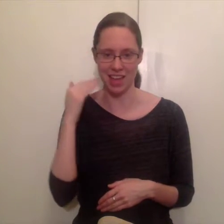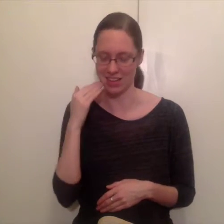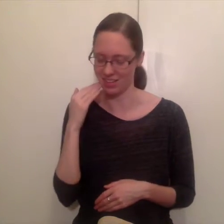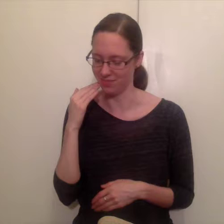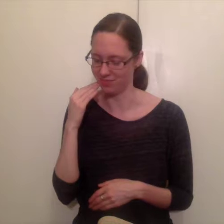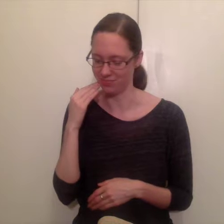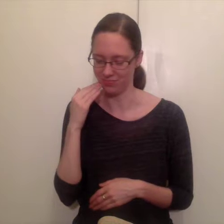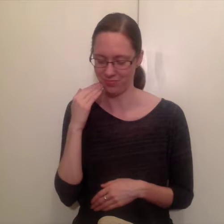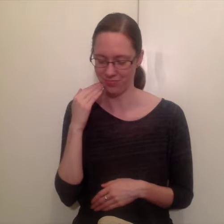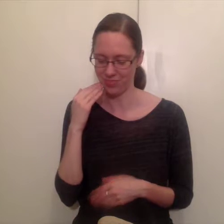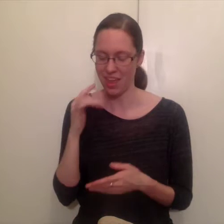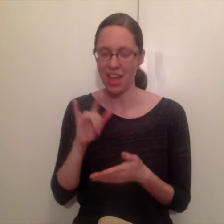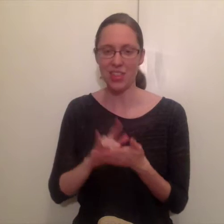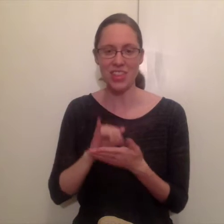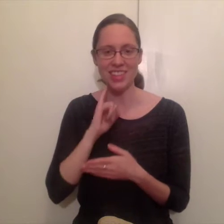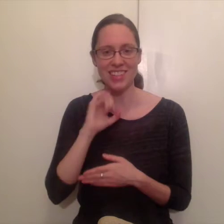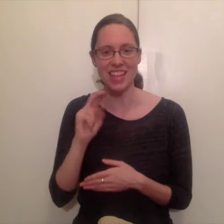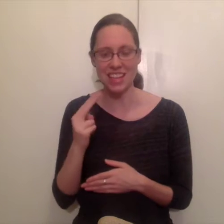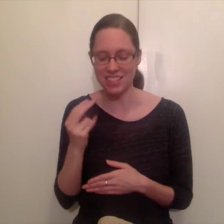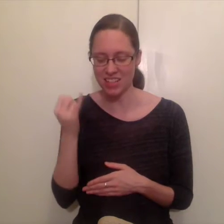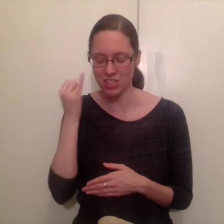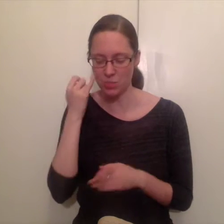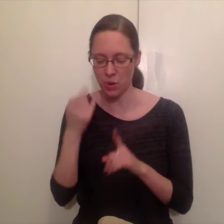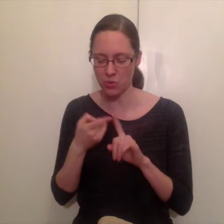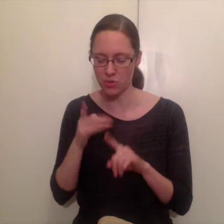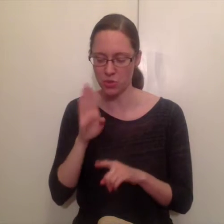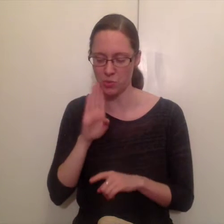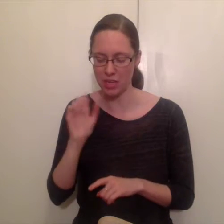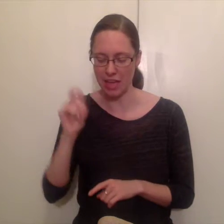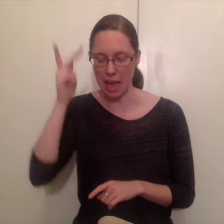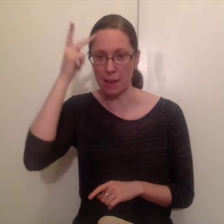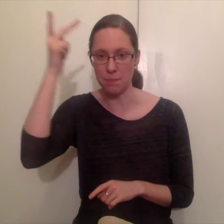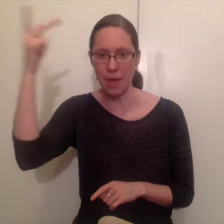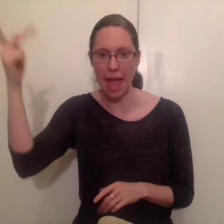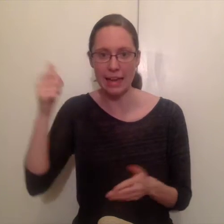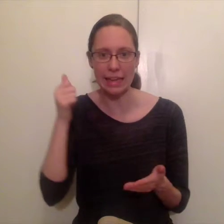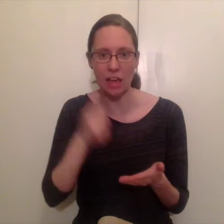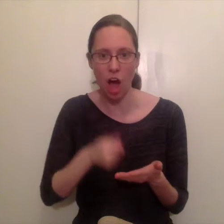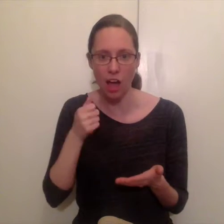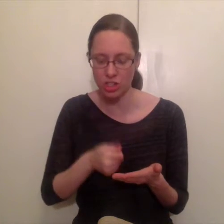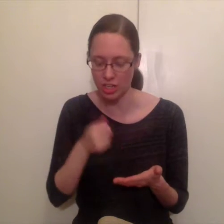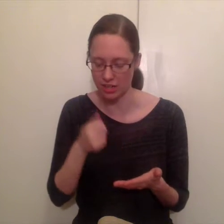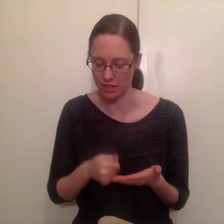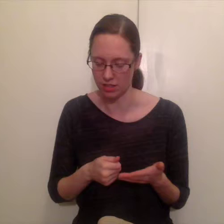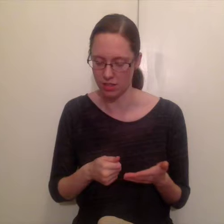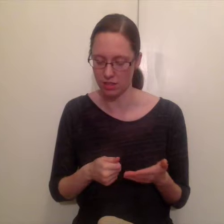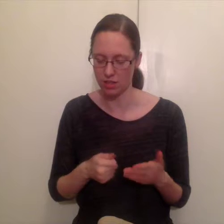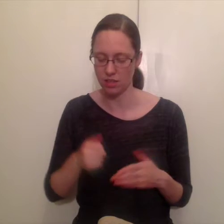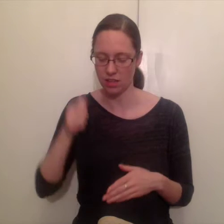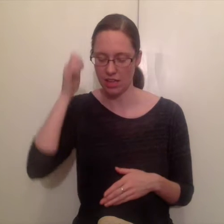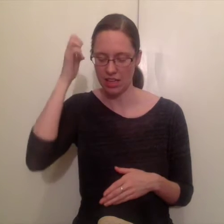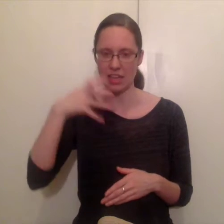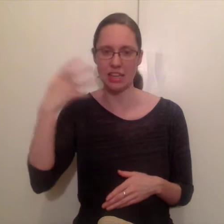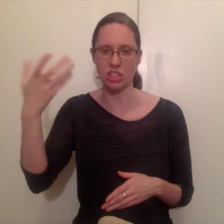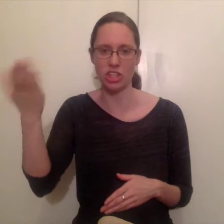head. "This isn't supposed to be a penny auction," he